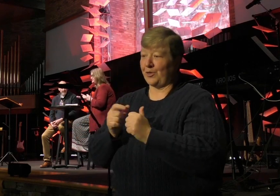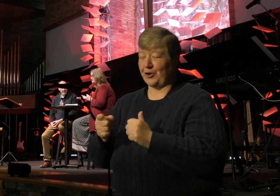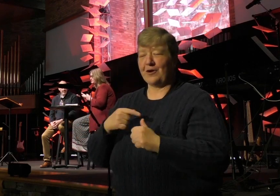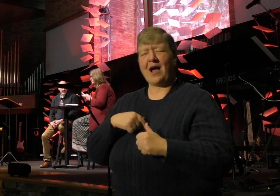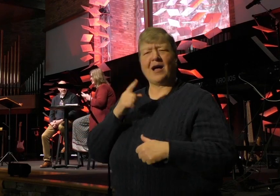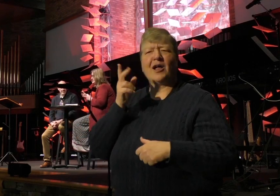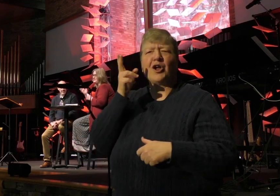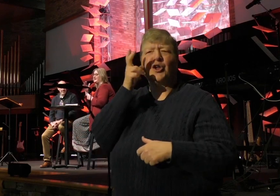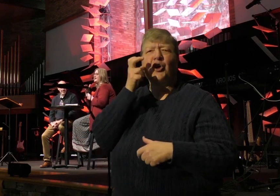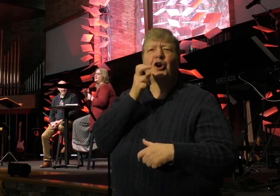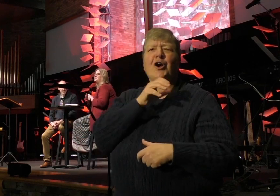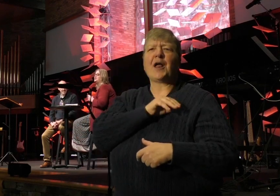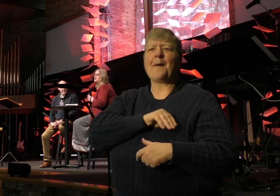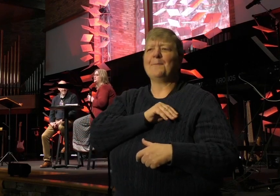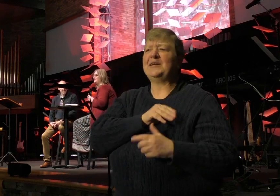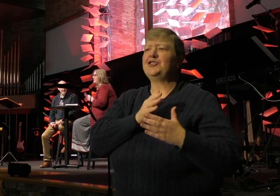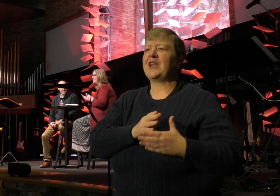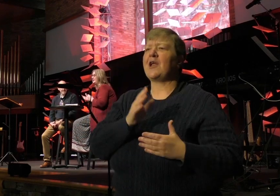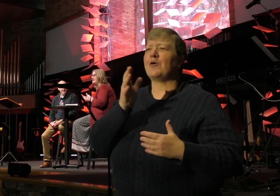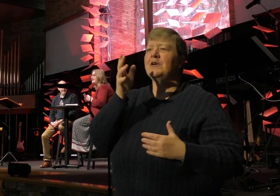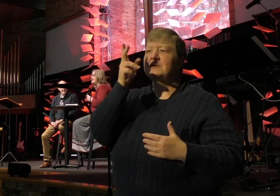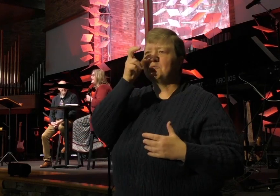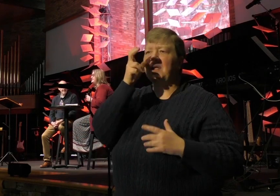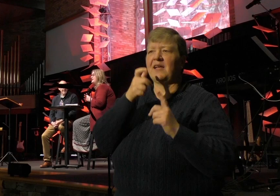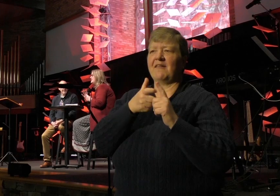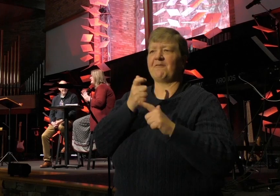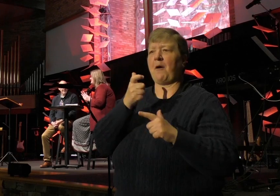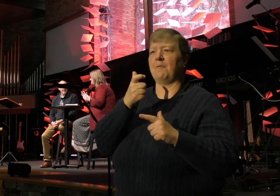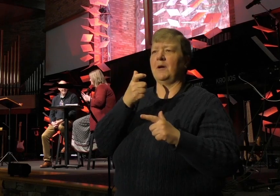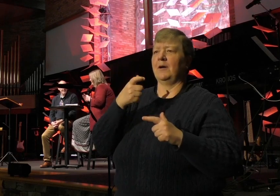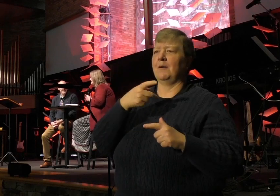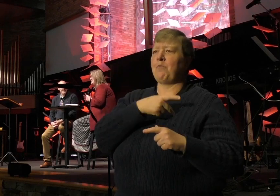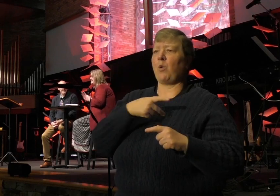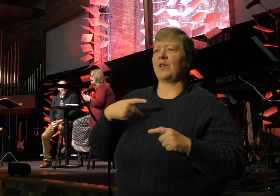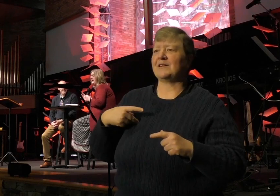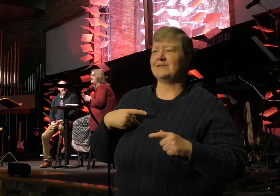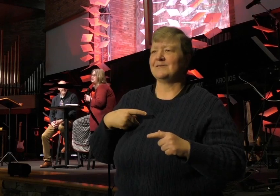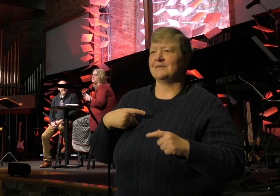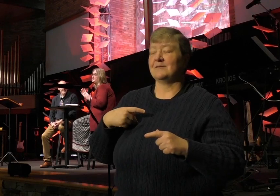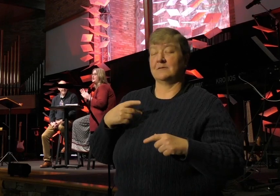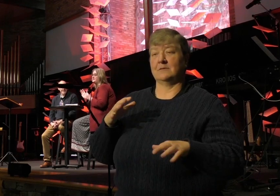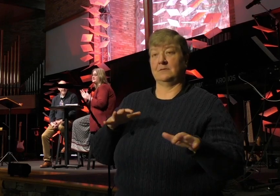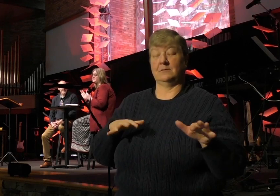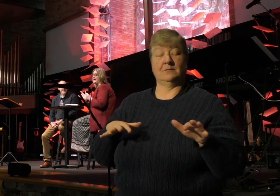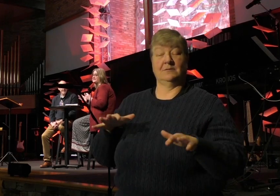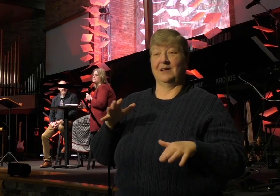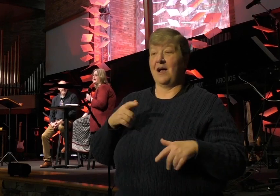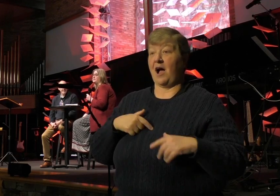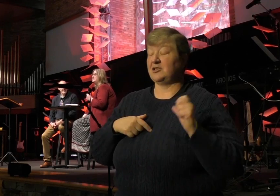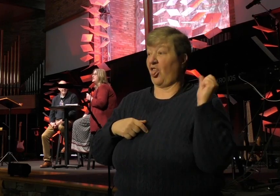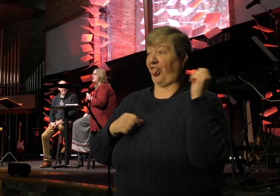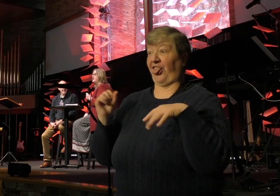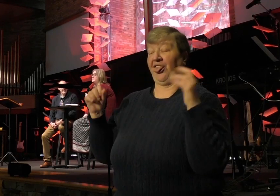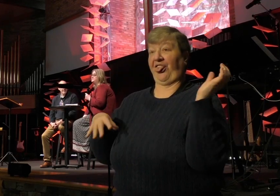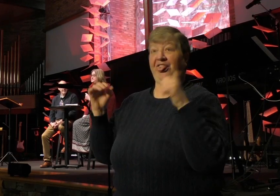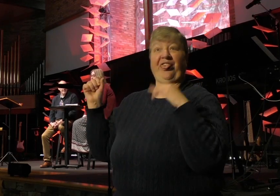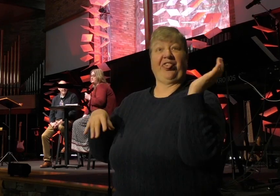missionary speaking at another church from Poland, and talk about disjointed. I mean, I just shared all of these facts